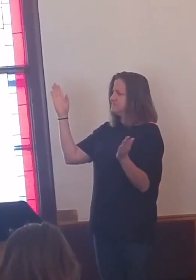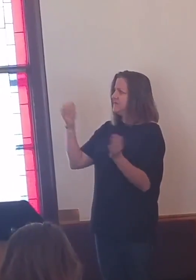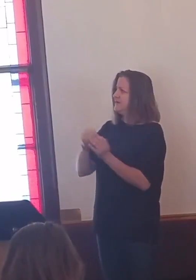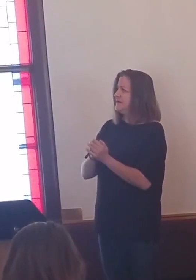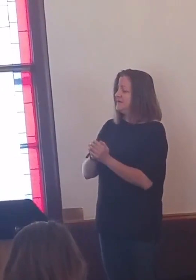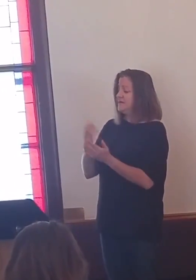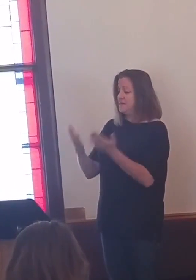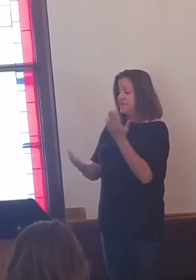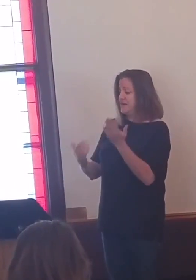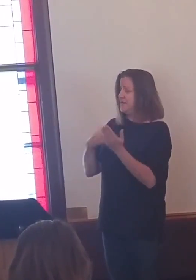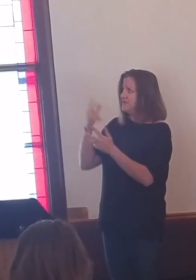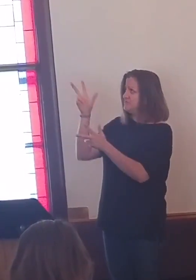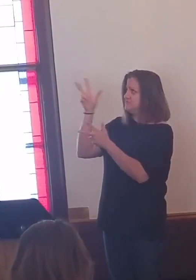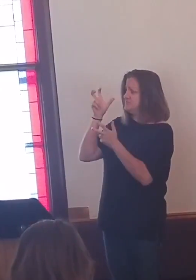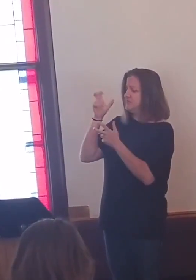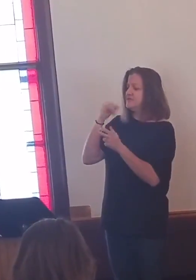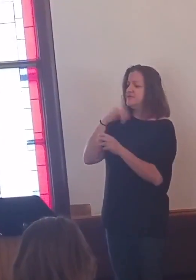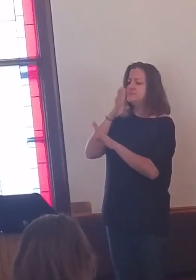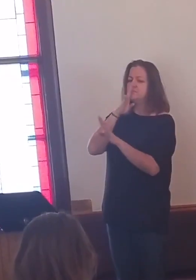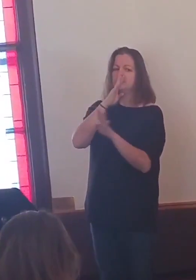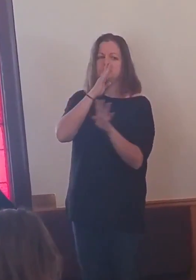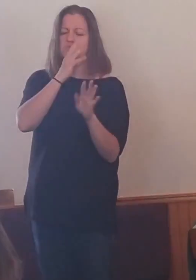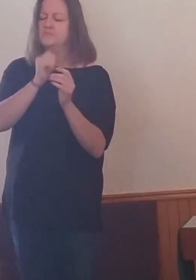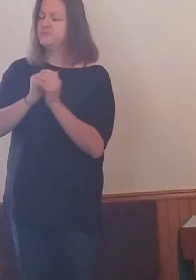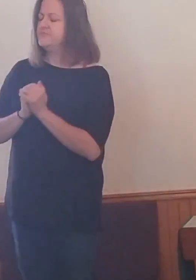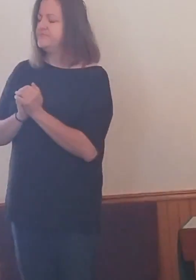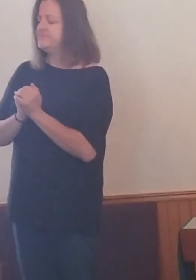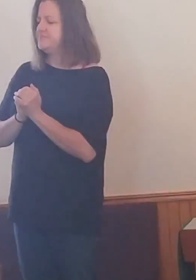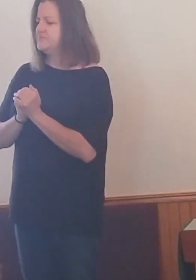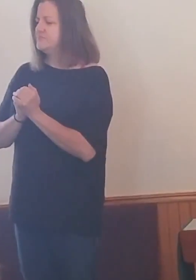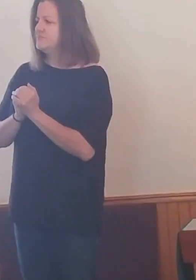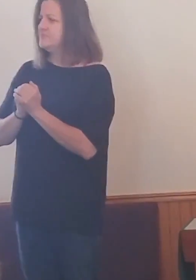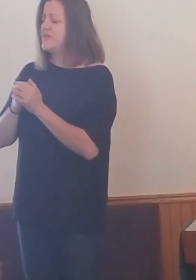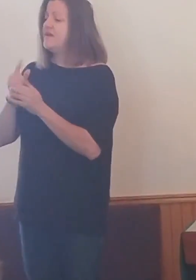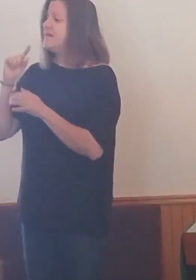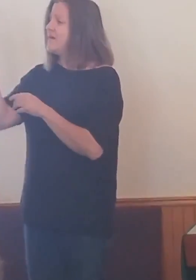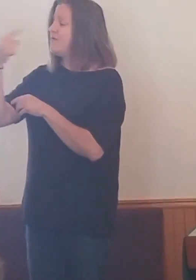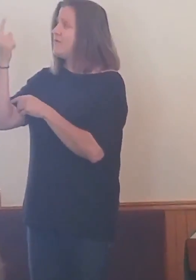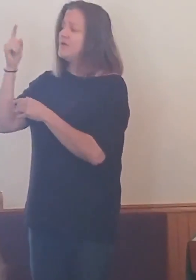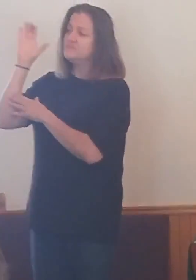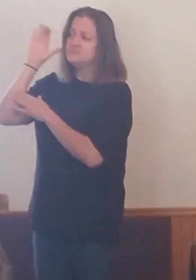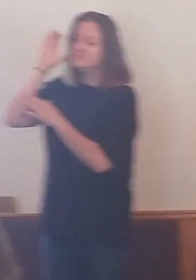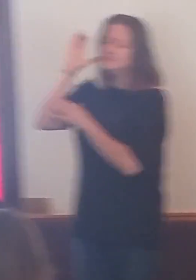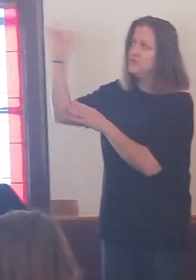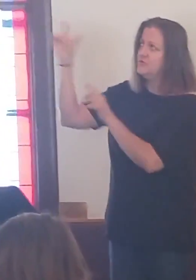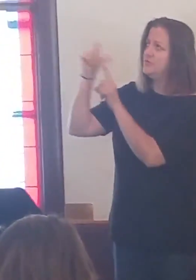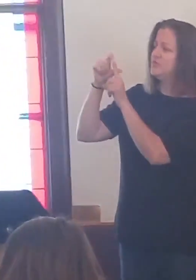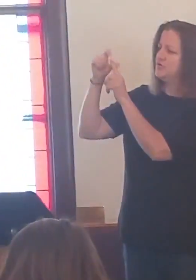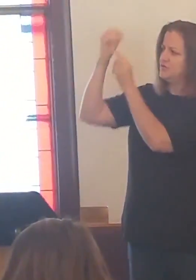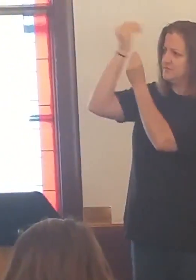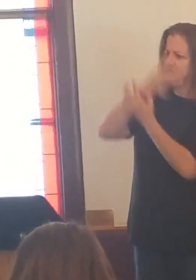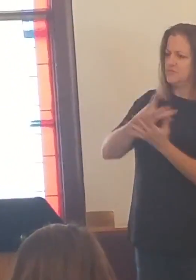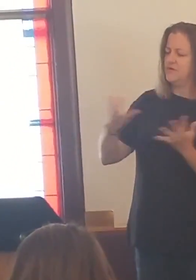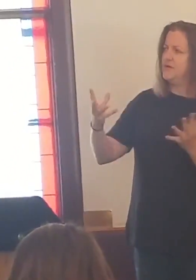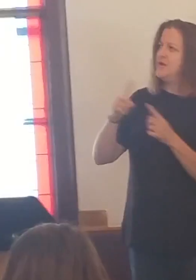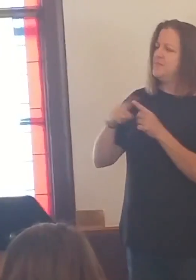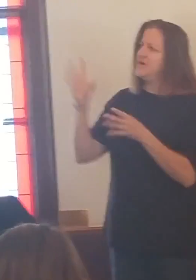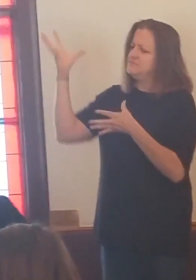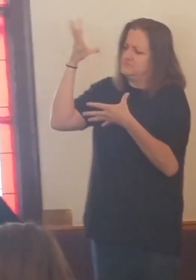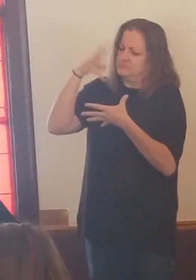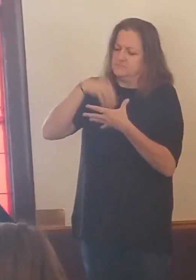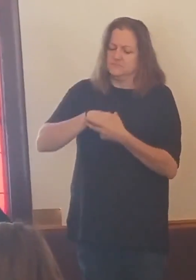we may be the receptors of the words that are spoken. May we not only hear the words this morning, but may you mold